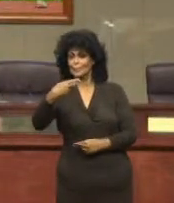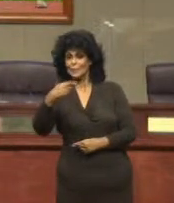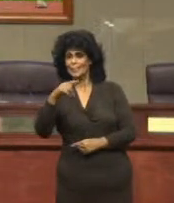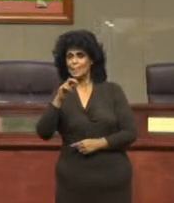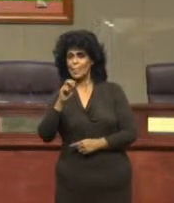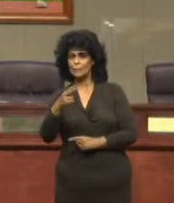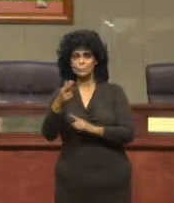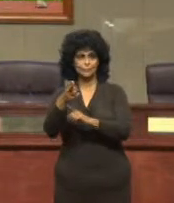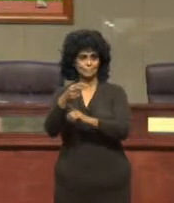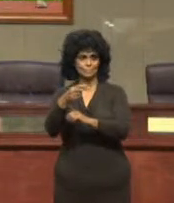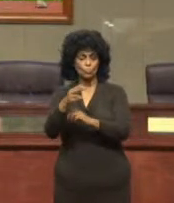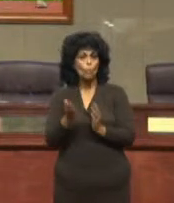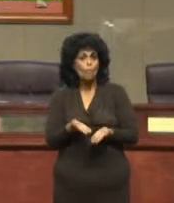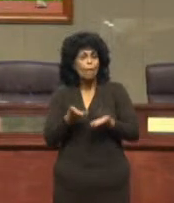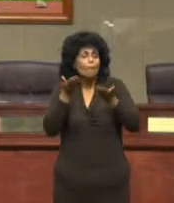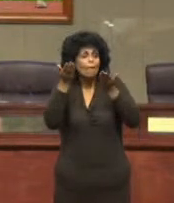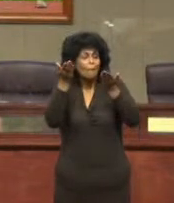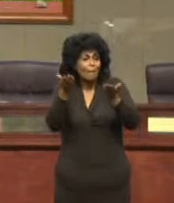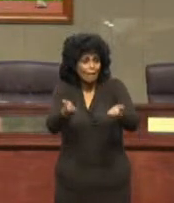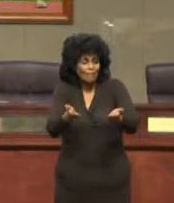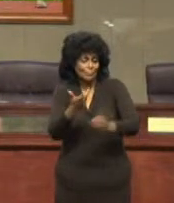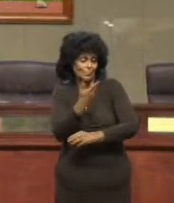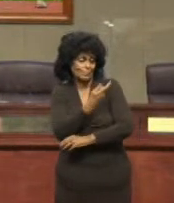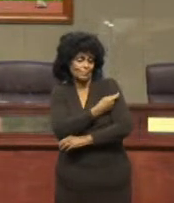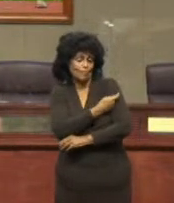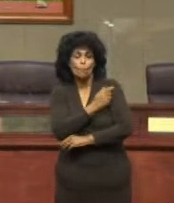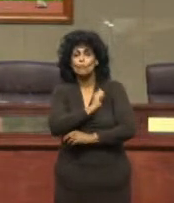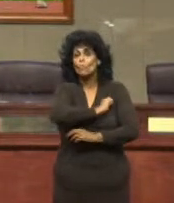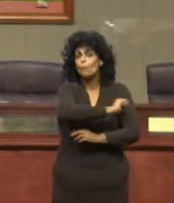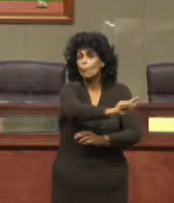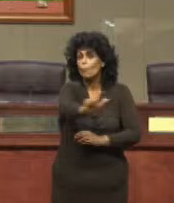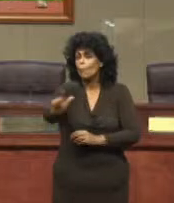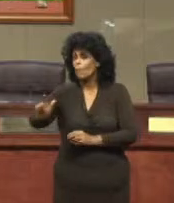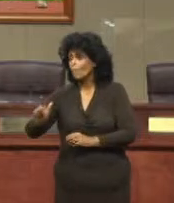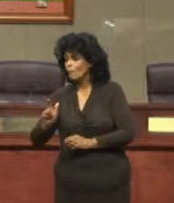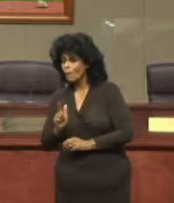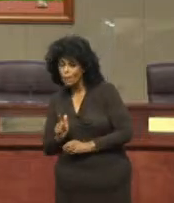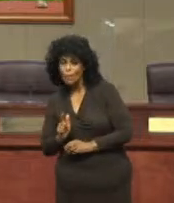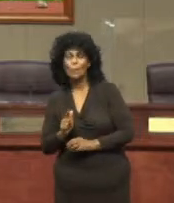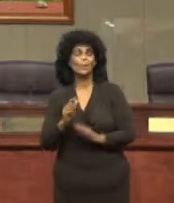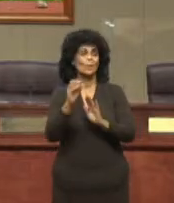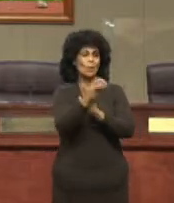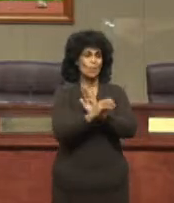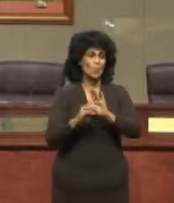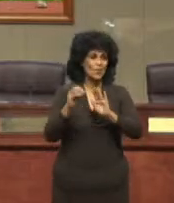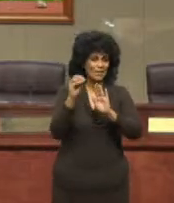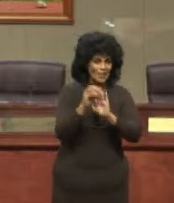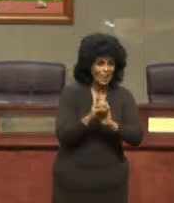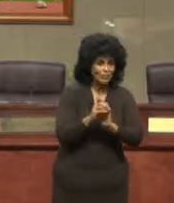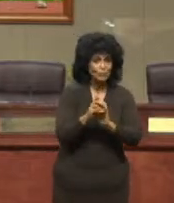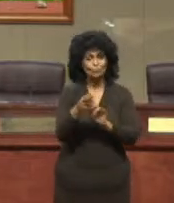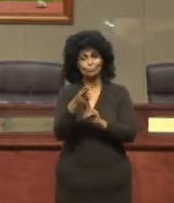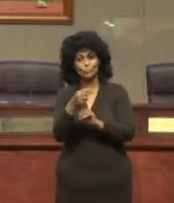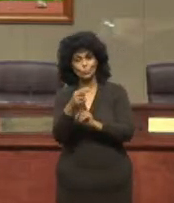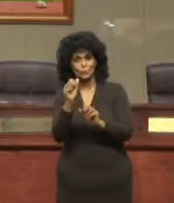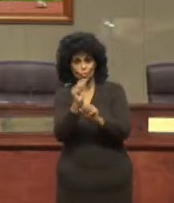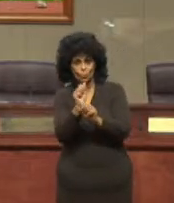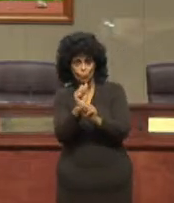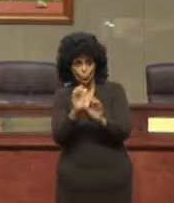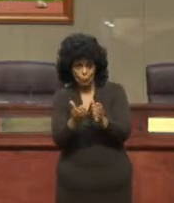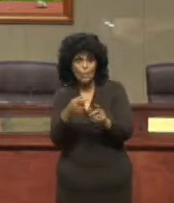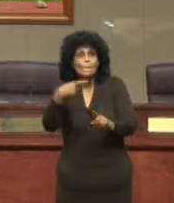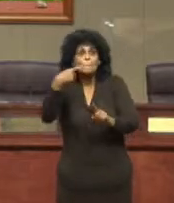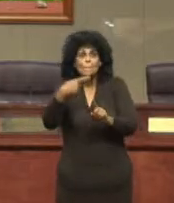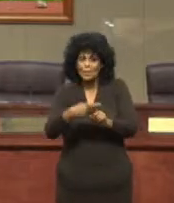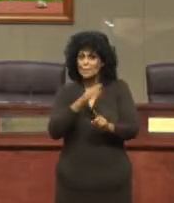COVID-19 vaccinations to all Orlando-based hospitality team members and their families on